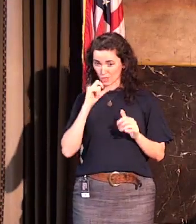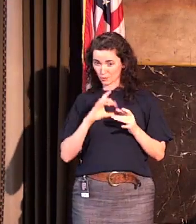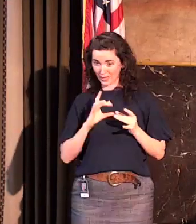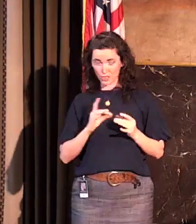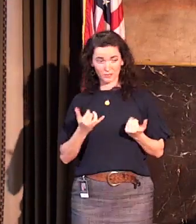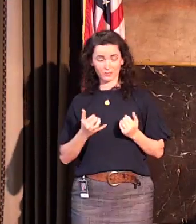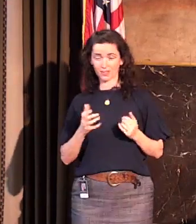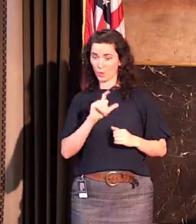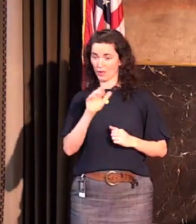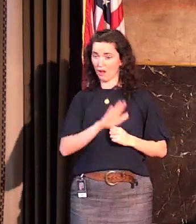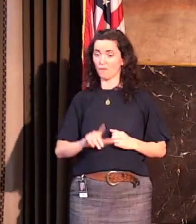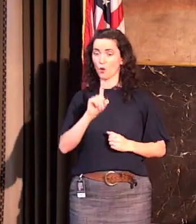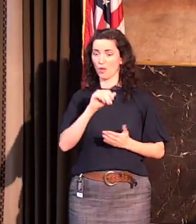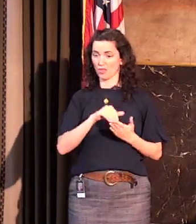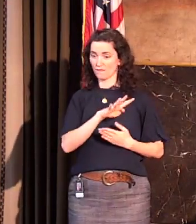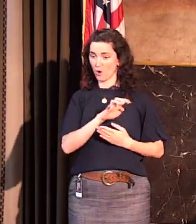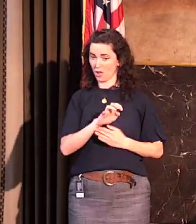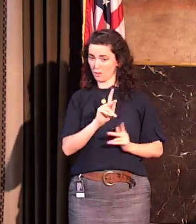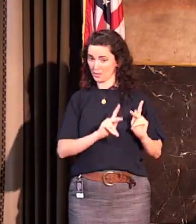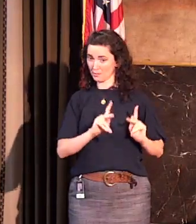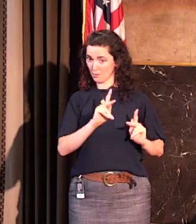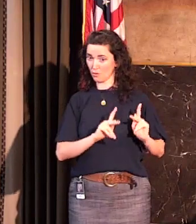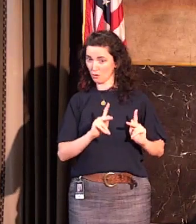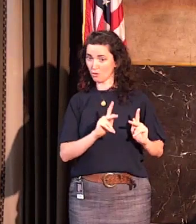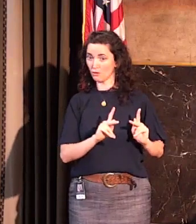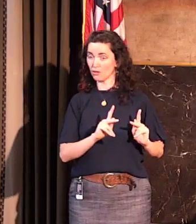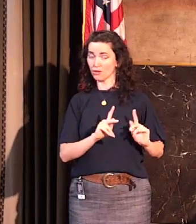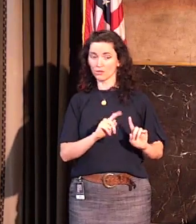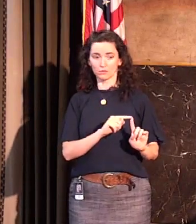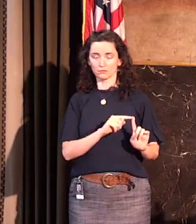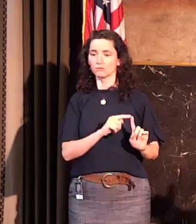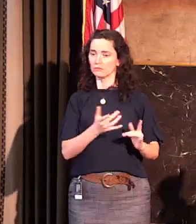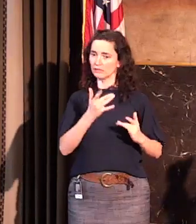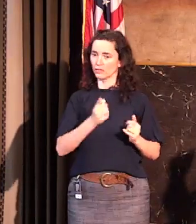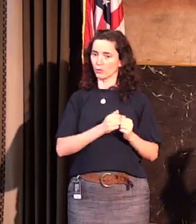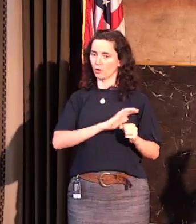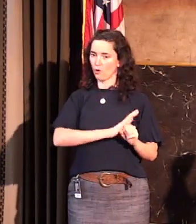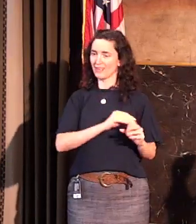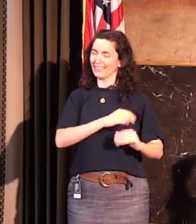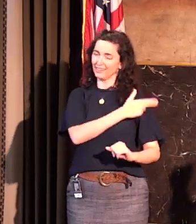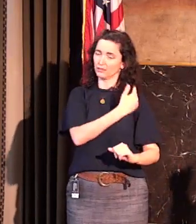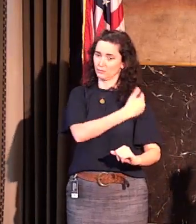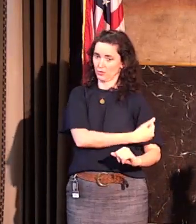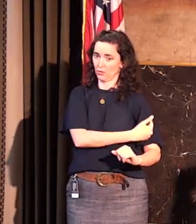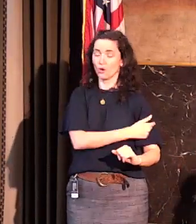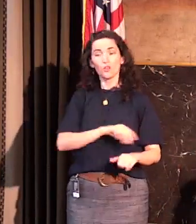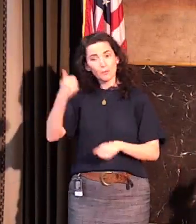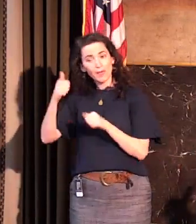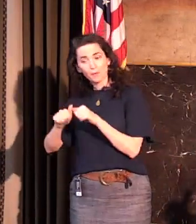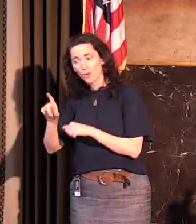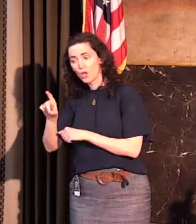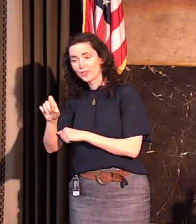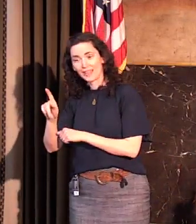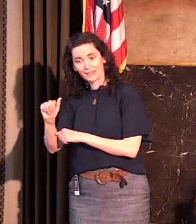state today. That is a little less than half of the peak with respect to Delta, where we got